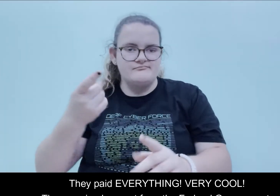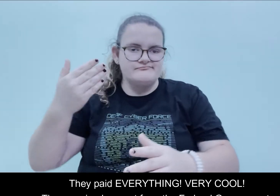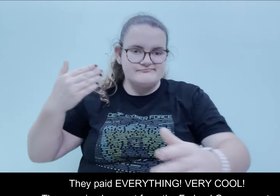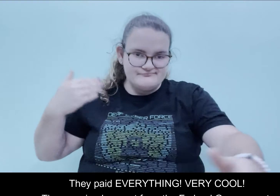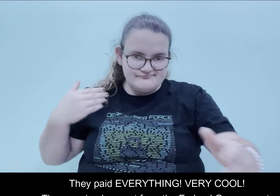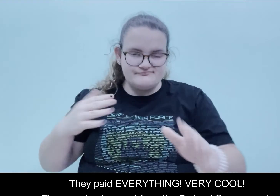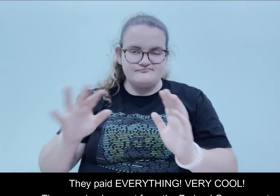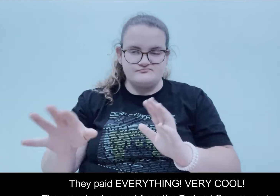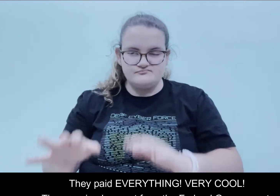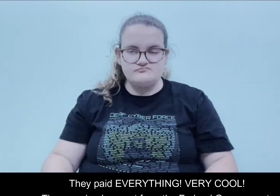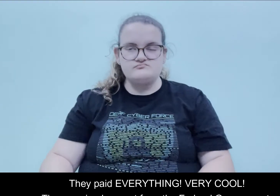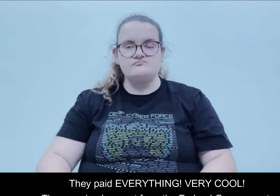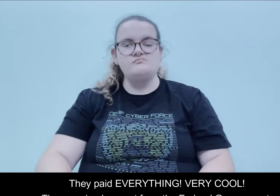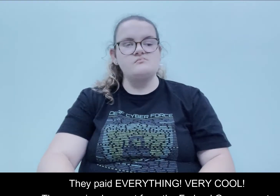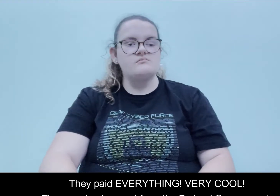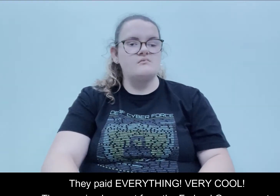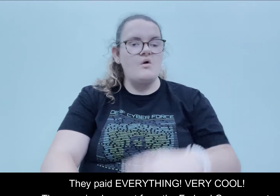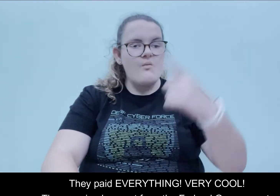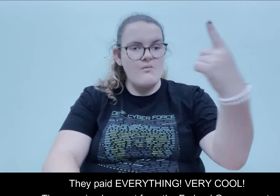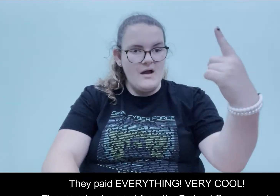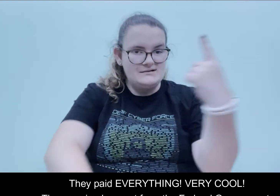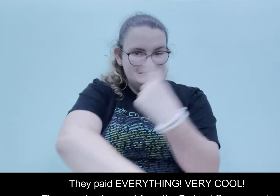a federal grant and donations.